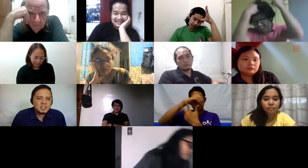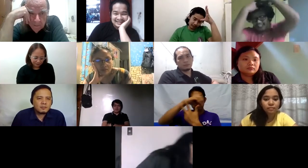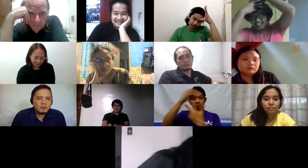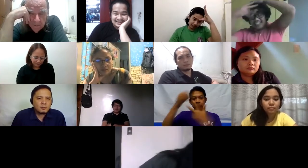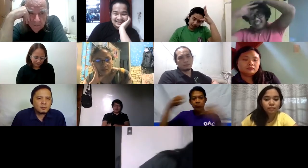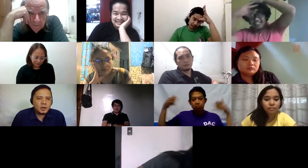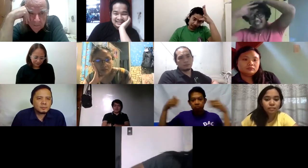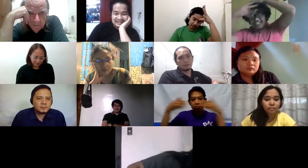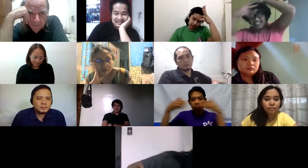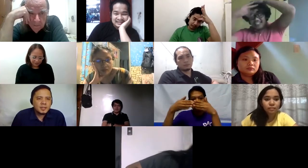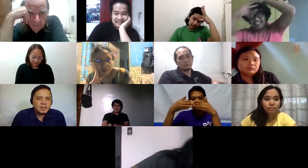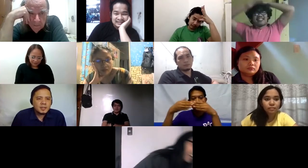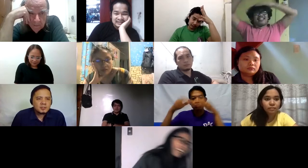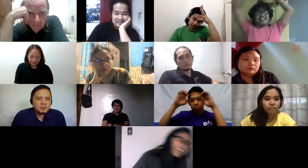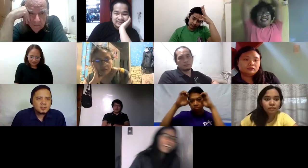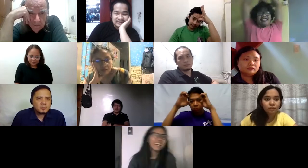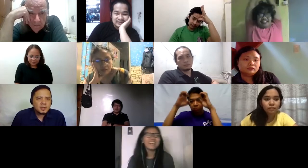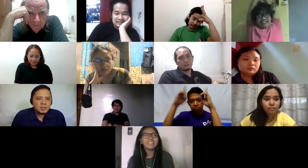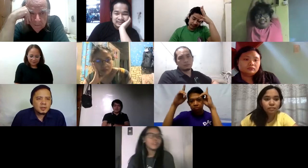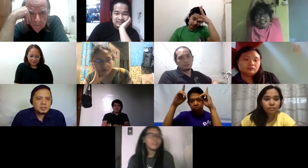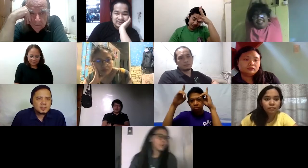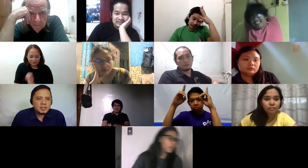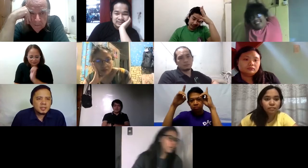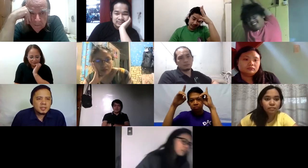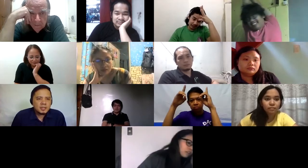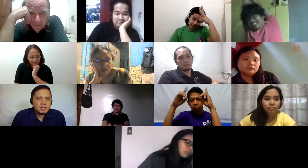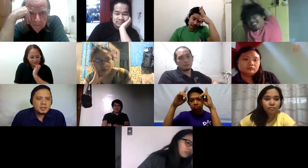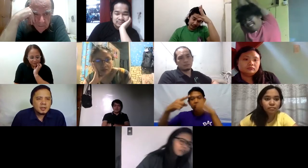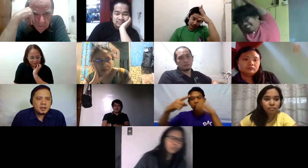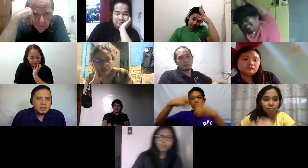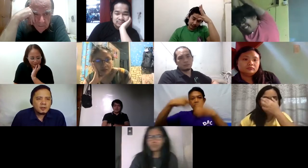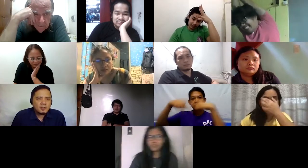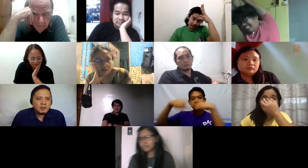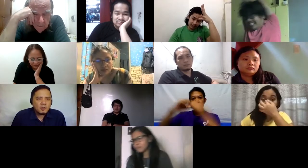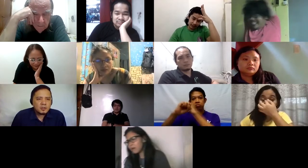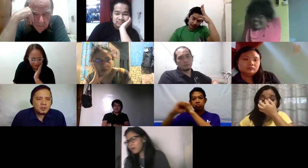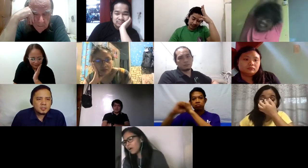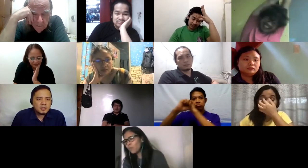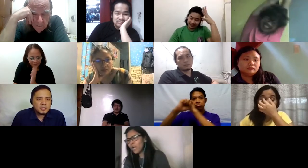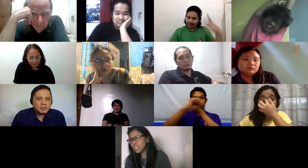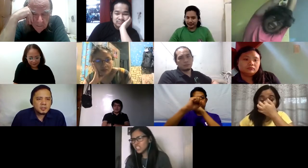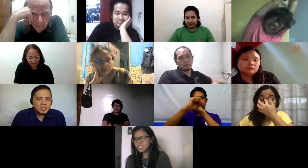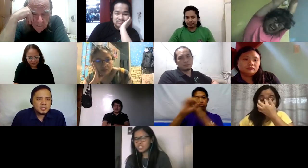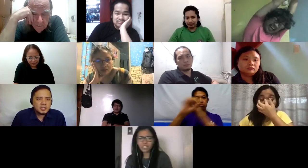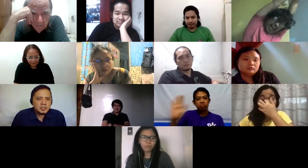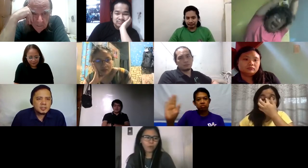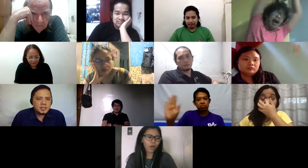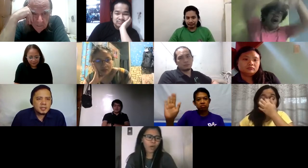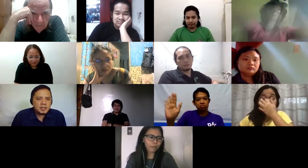in 1. So PDRC focuses on education and sign